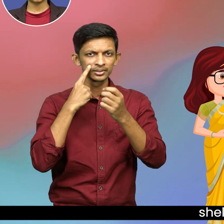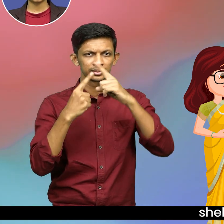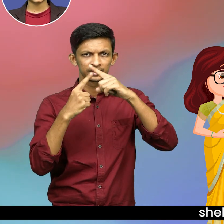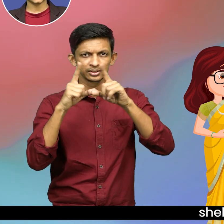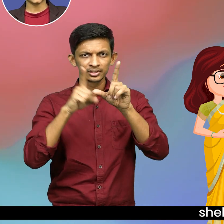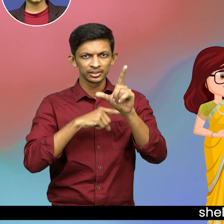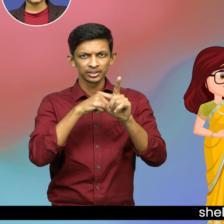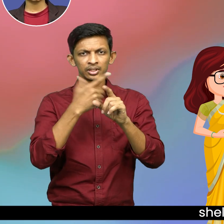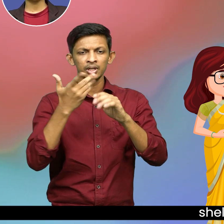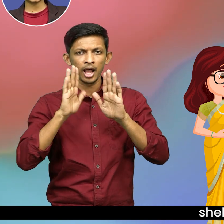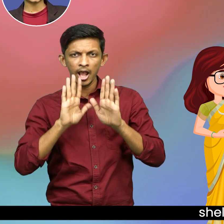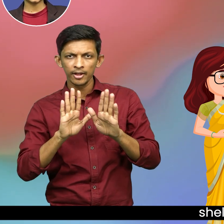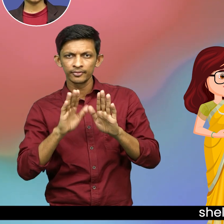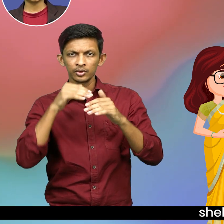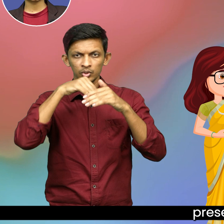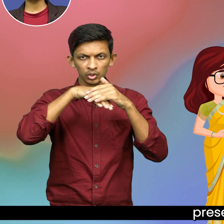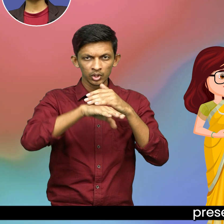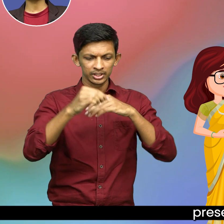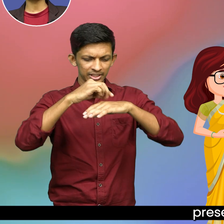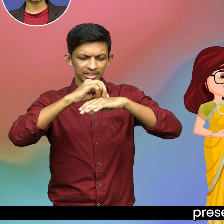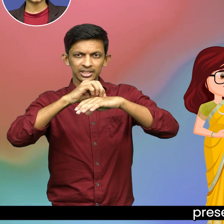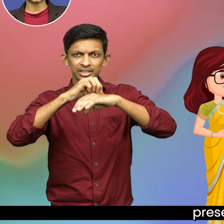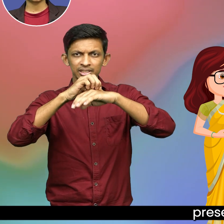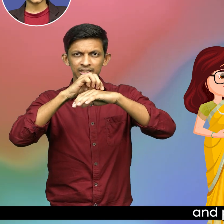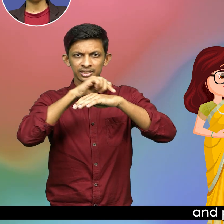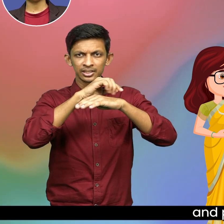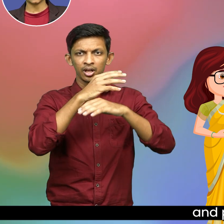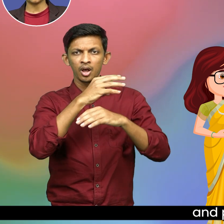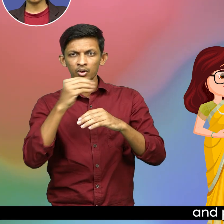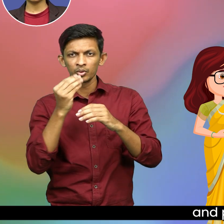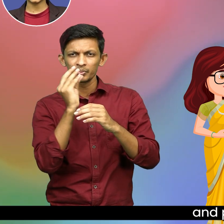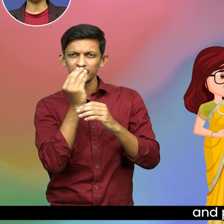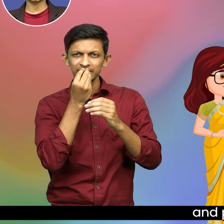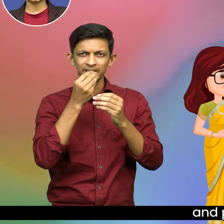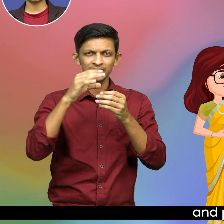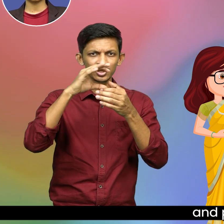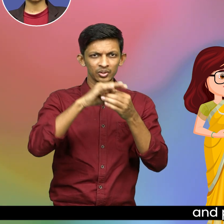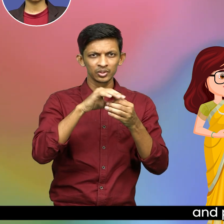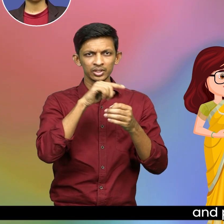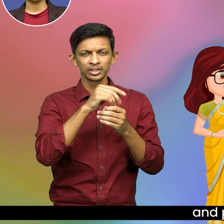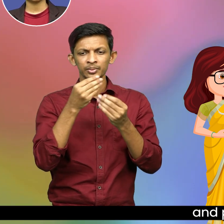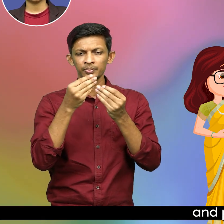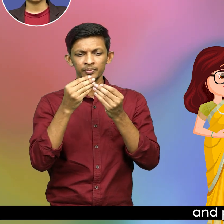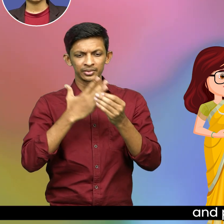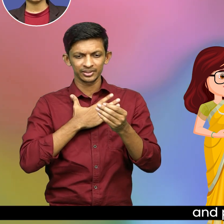shells, and gritty present in the skin and pulp of pears.